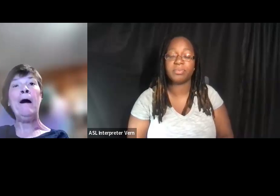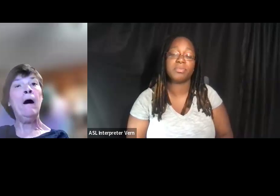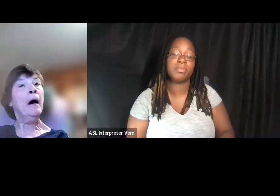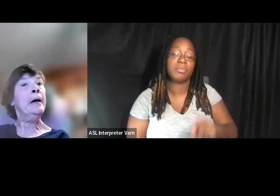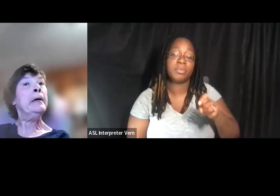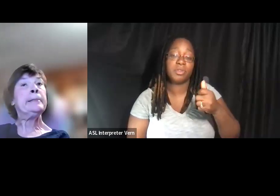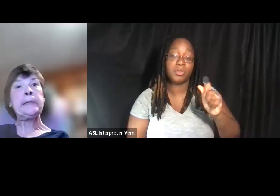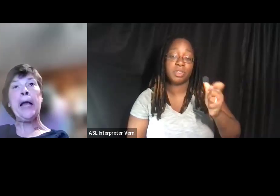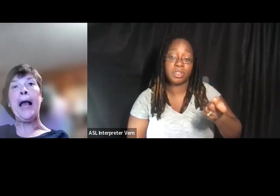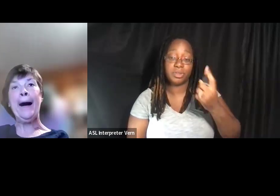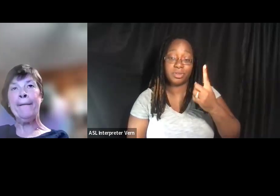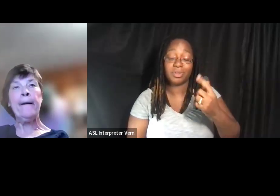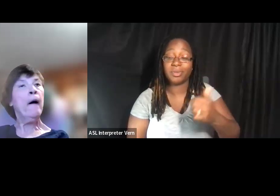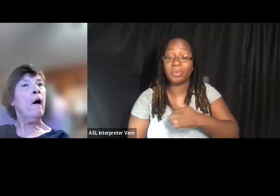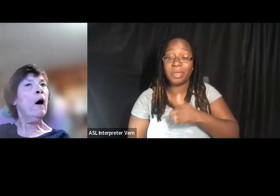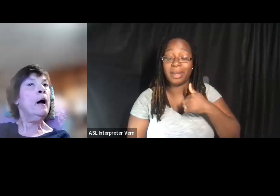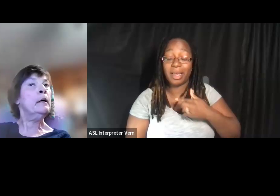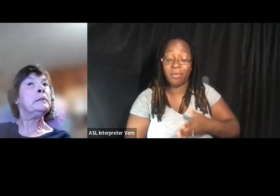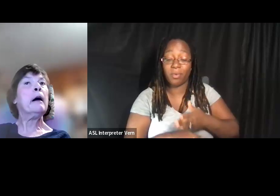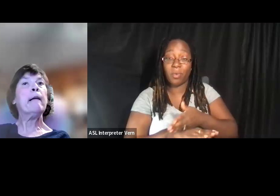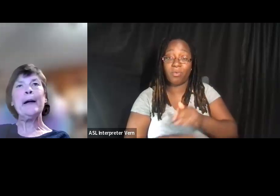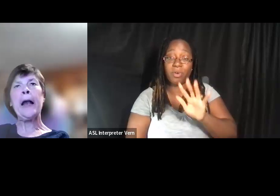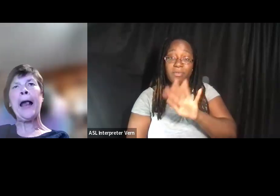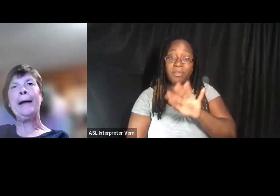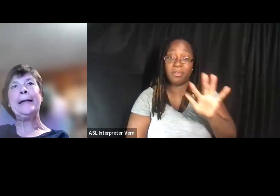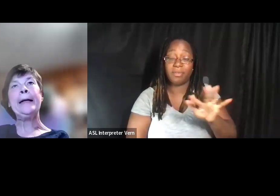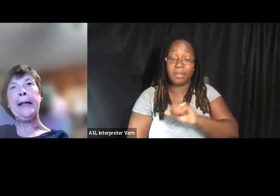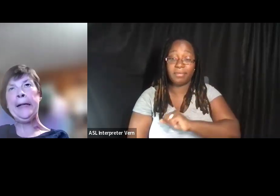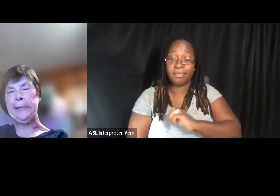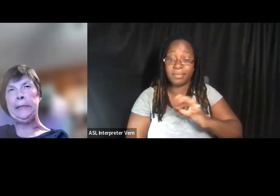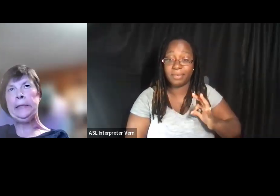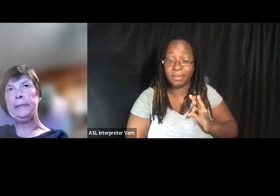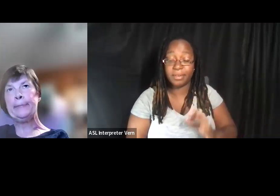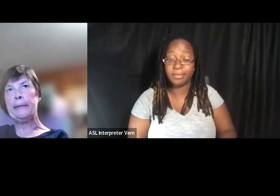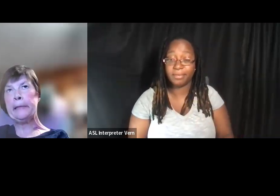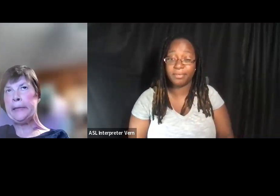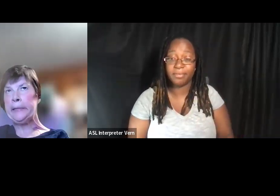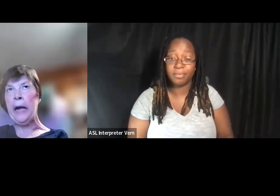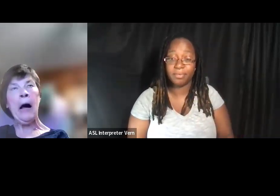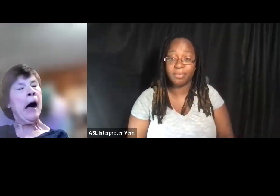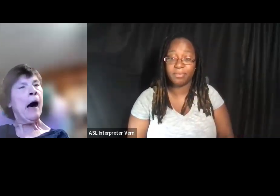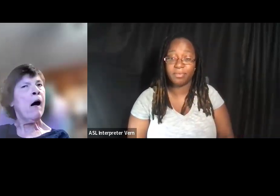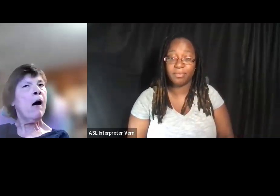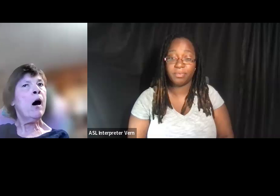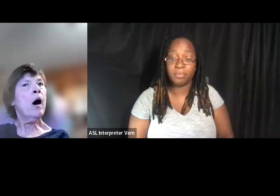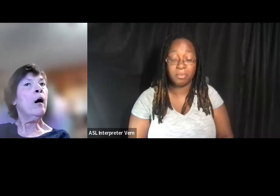55 staff. So we have a huge board.